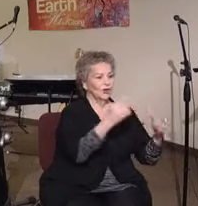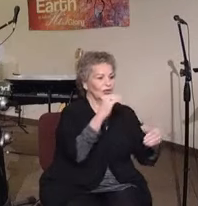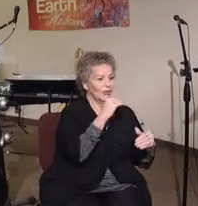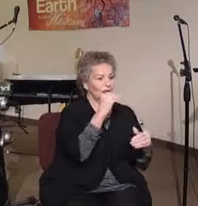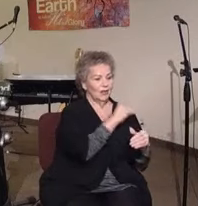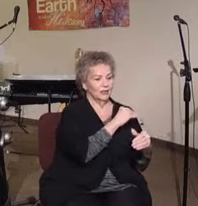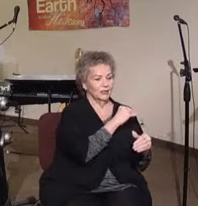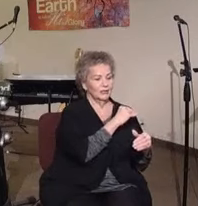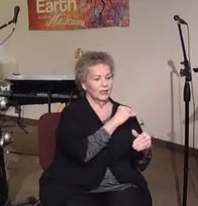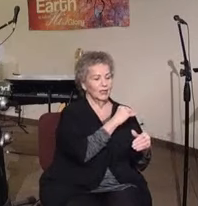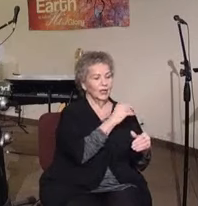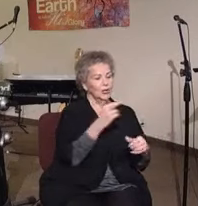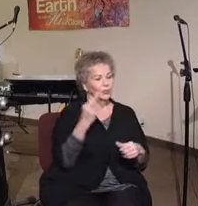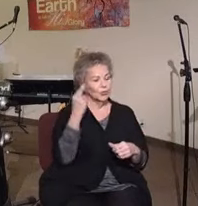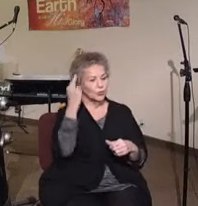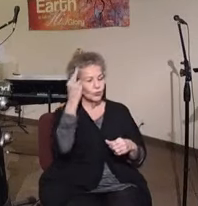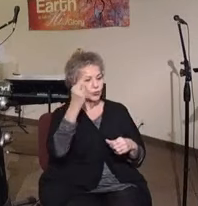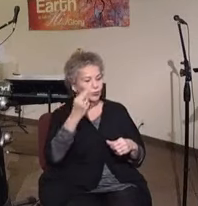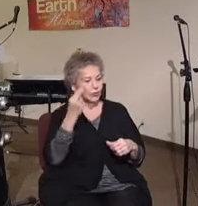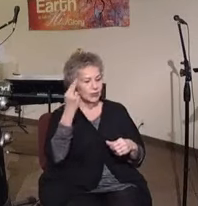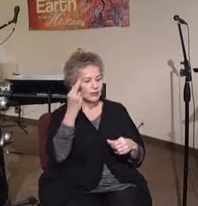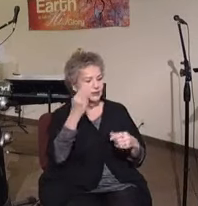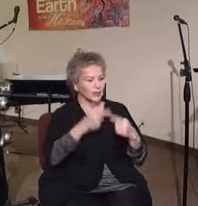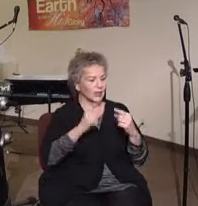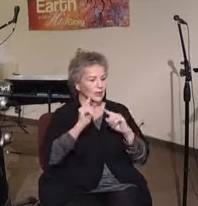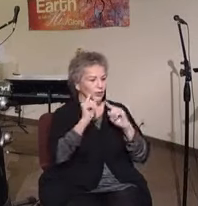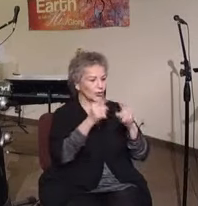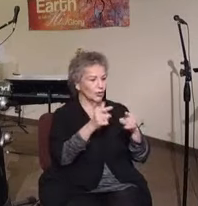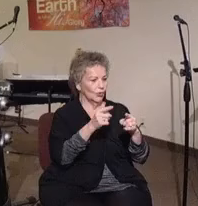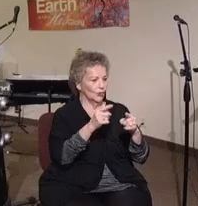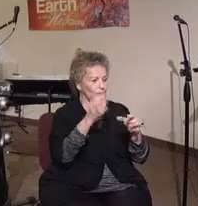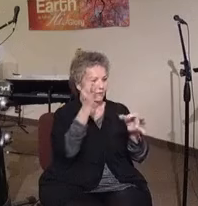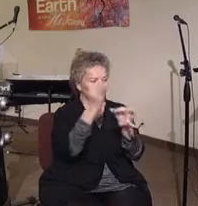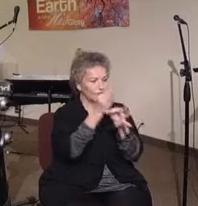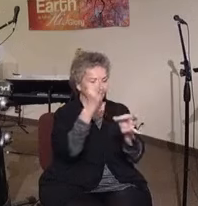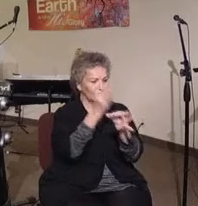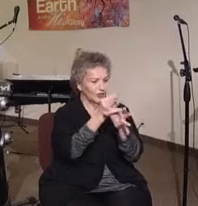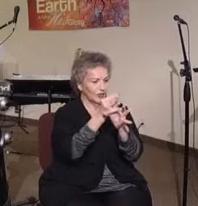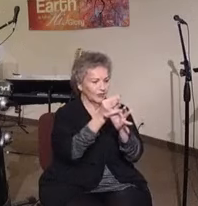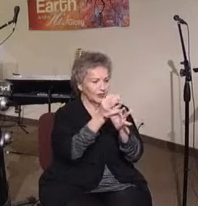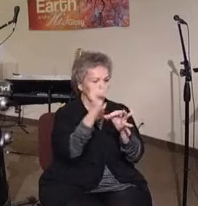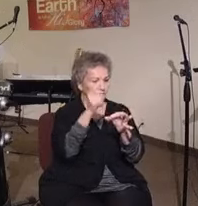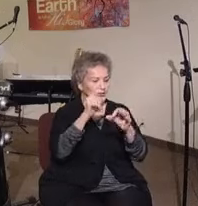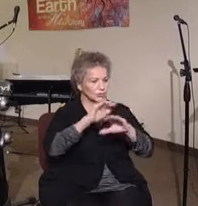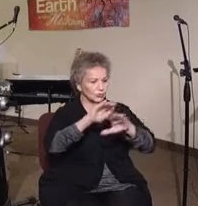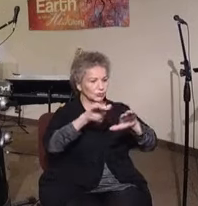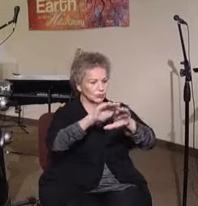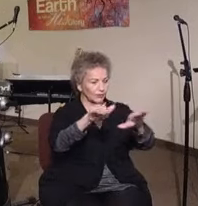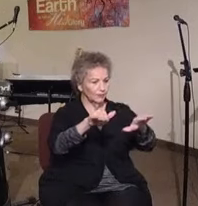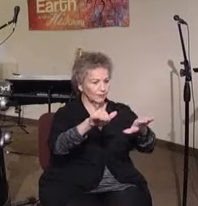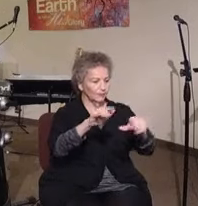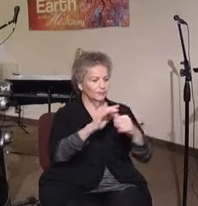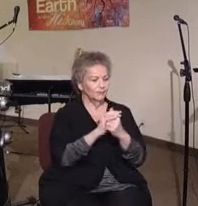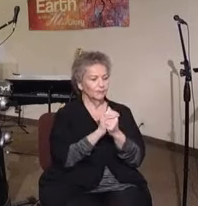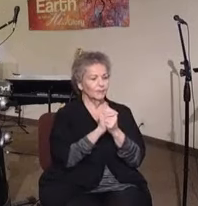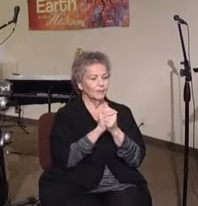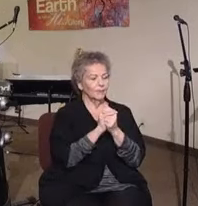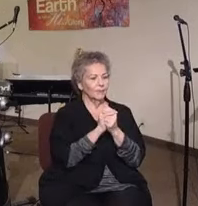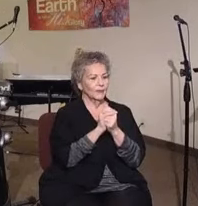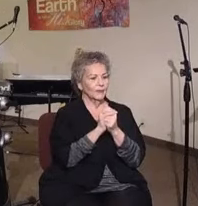where reason cannot wade, faith must swim. Adrian